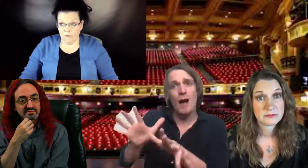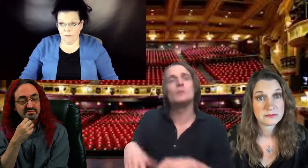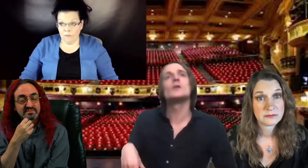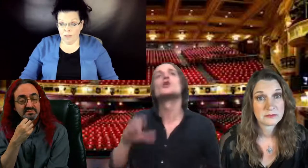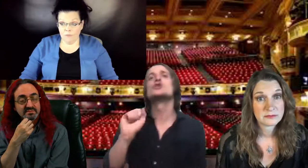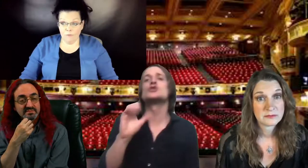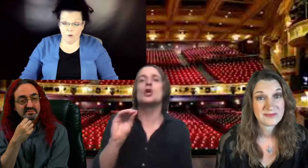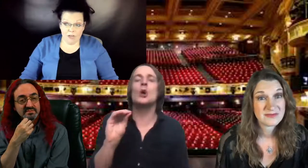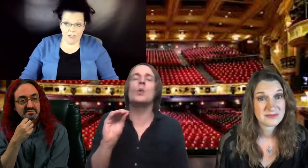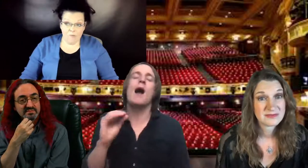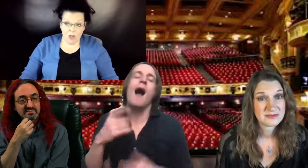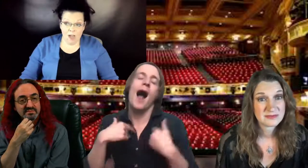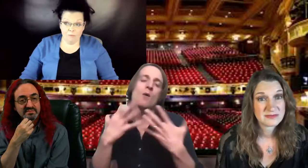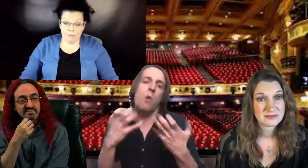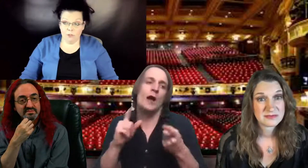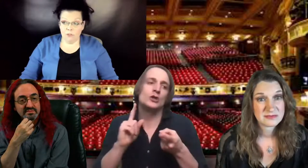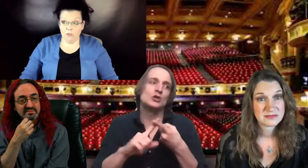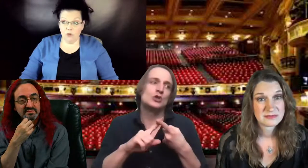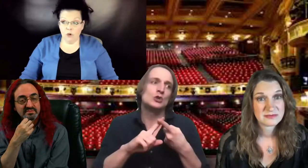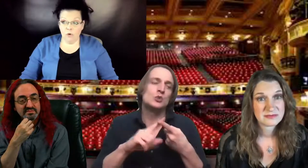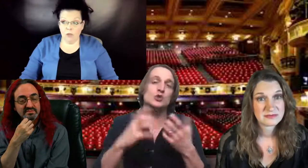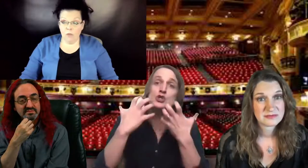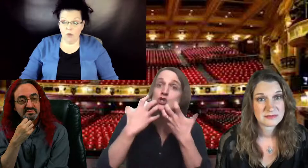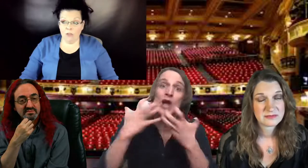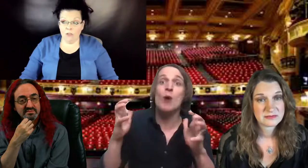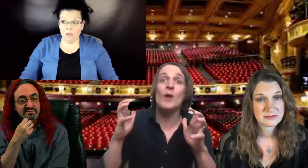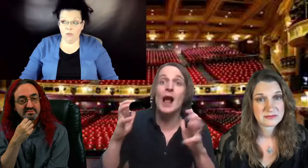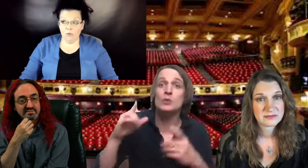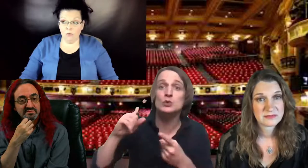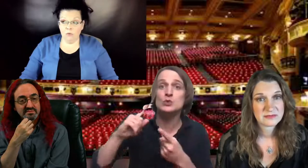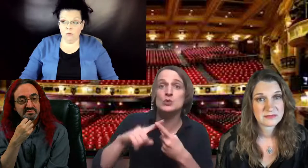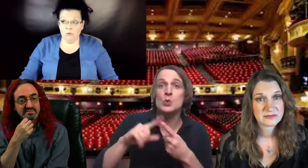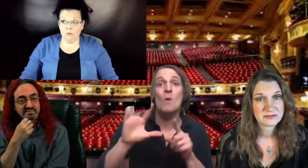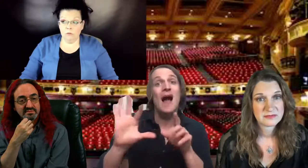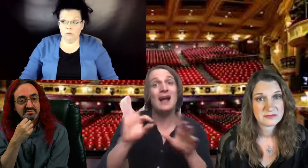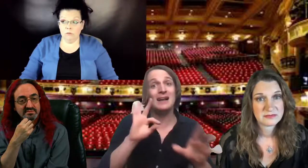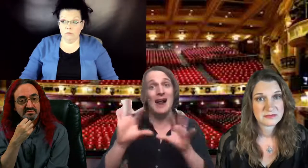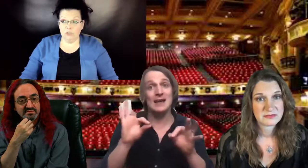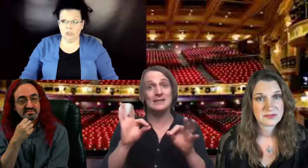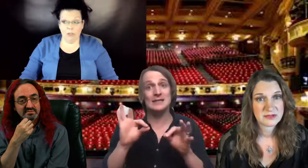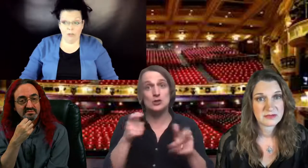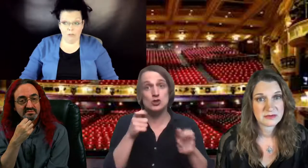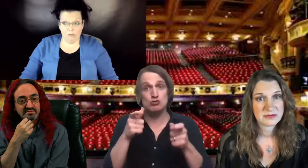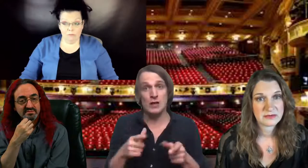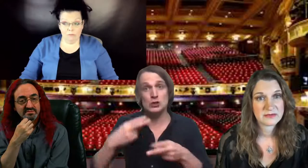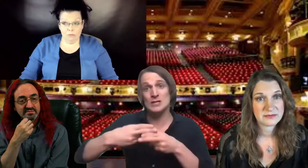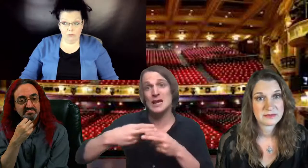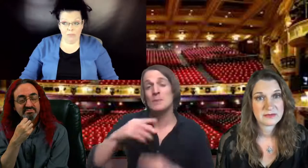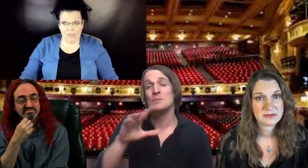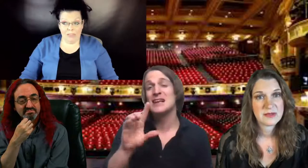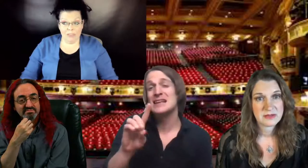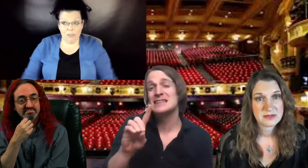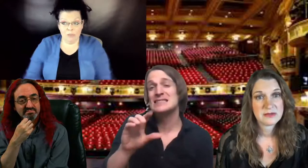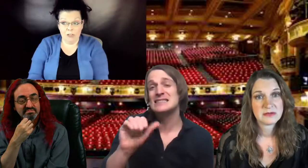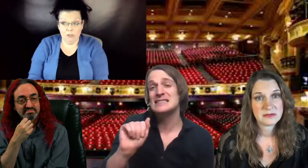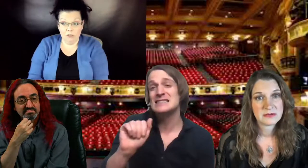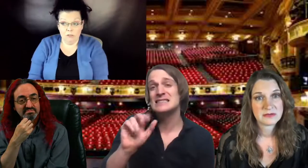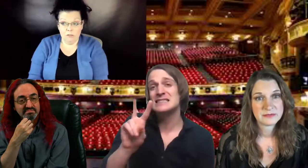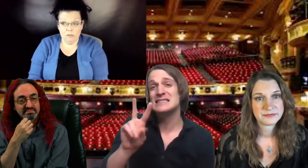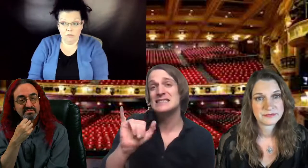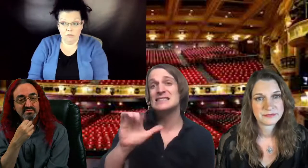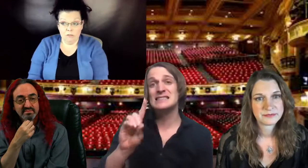people that have a variety of jobs. So I wanted to do a shout out, you know, the casting